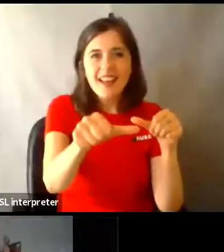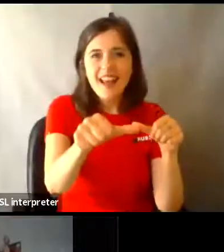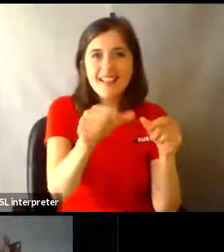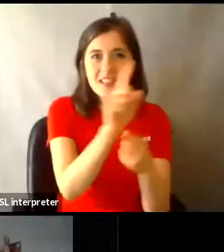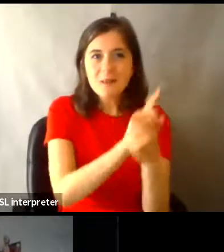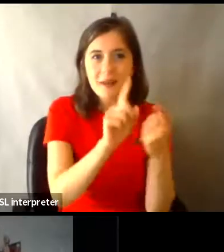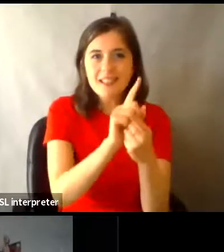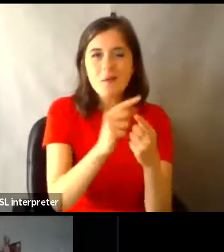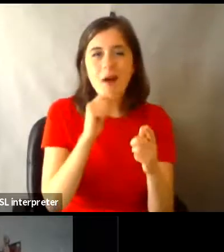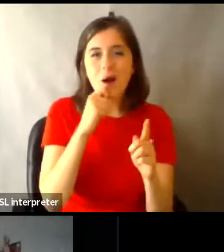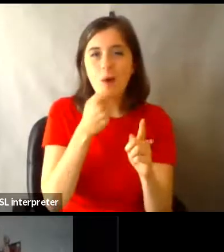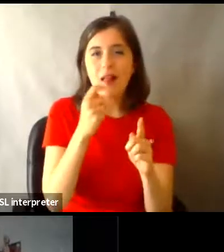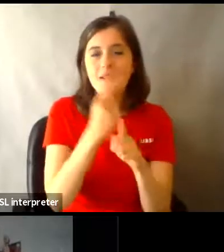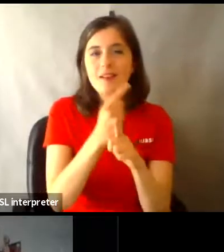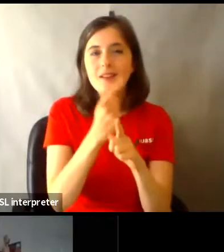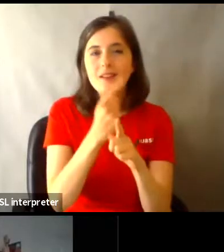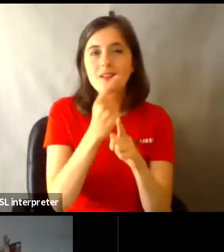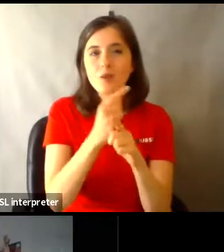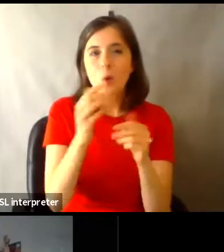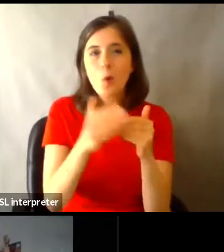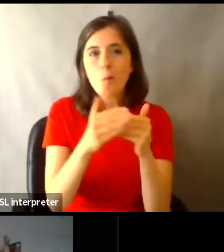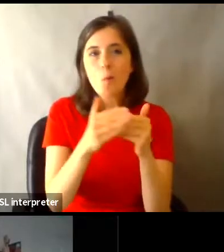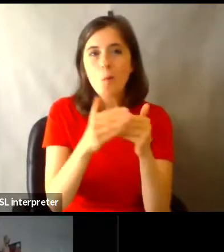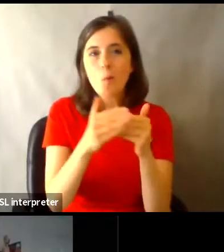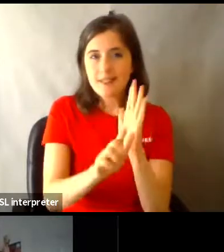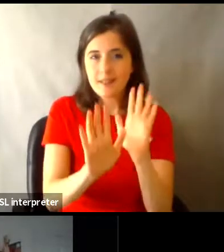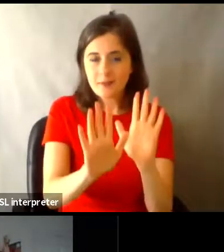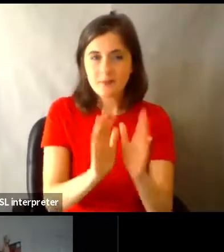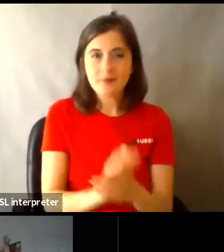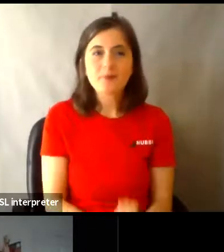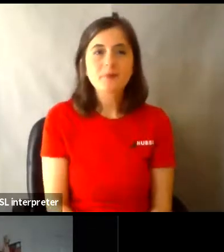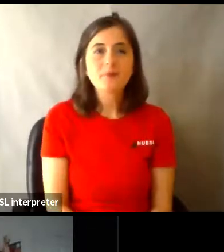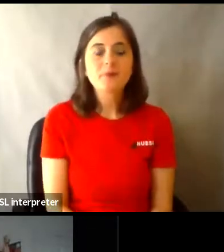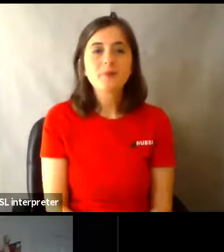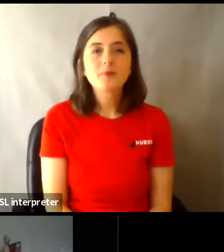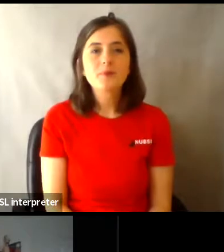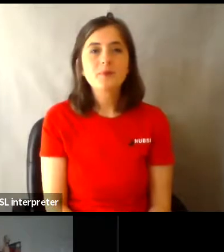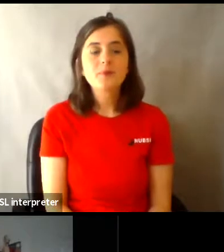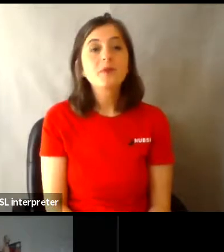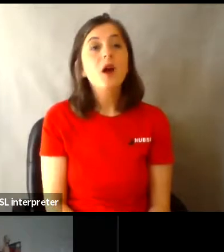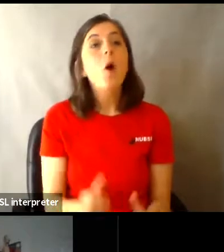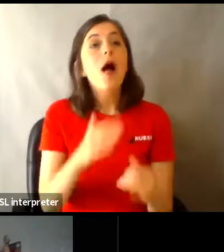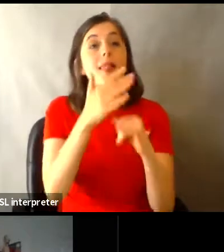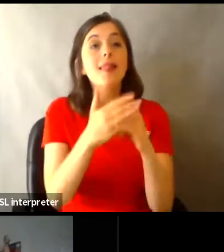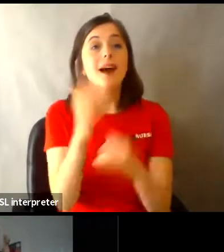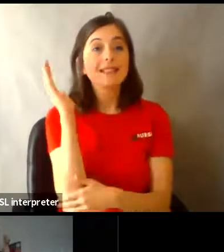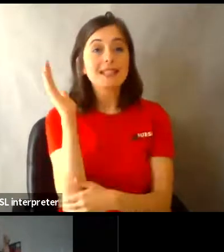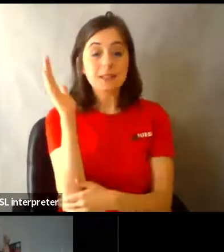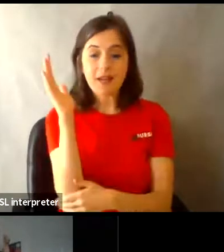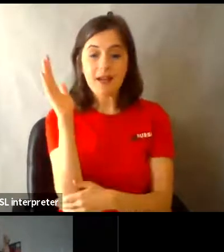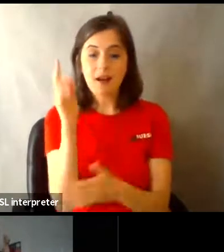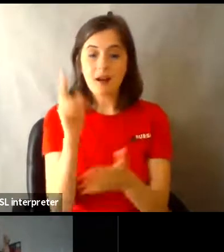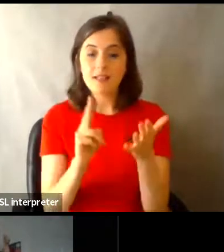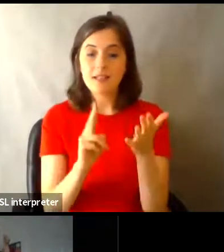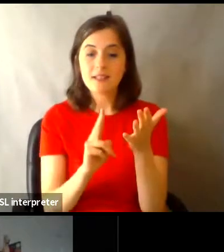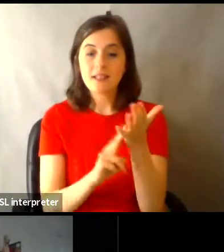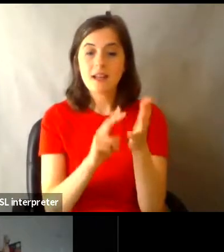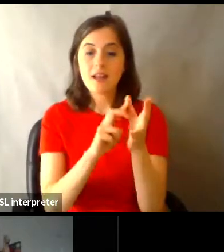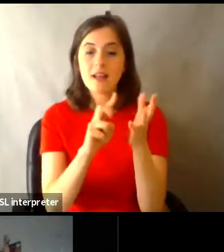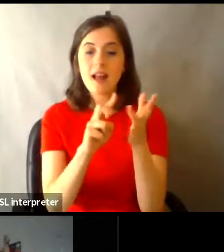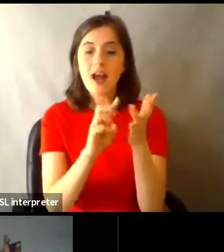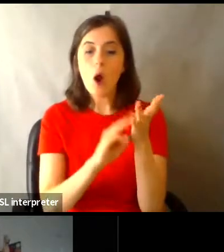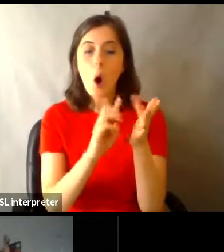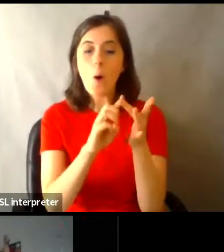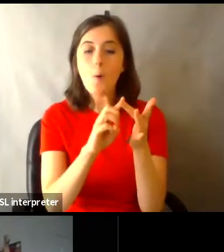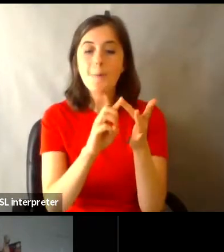meetings, but I'll talk about that a bit more at the end. So our last speaker is Naomi Care. Naomi is from Strive